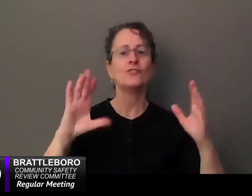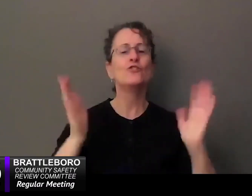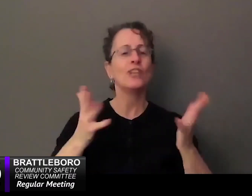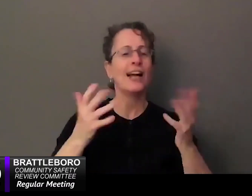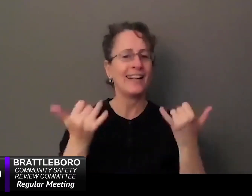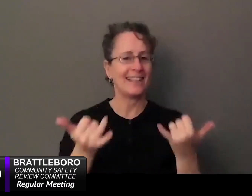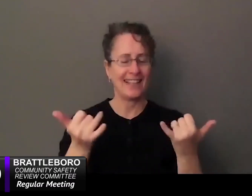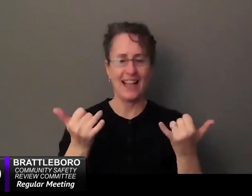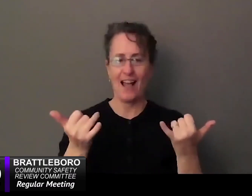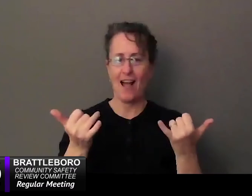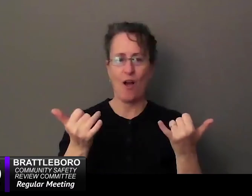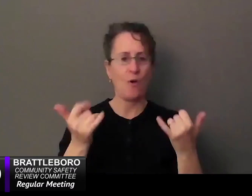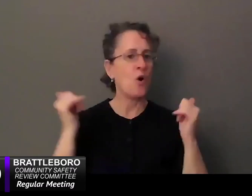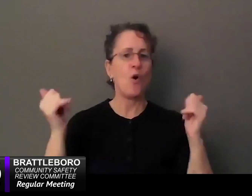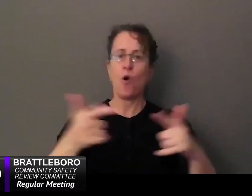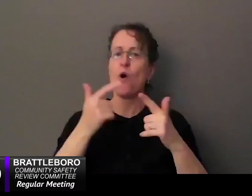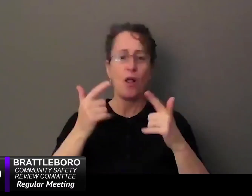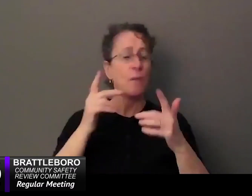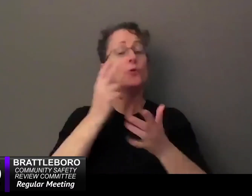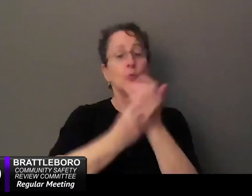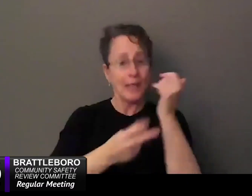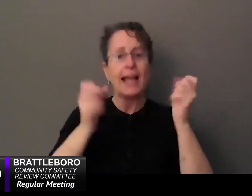everyone publicly and privately.